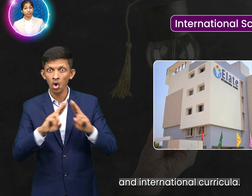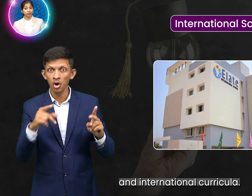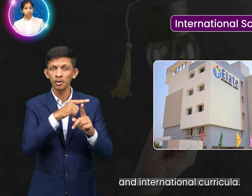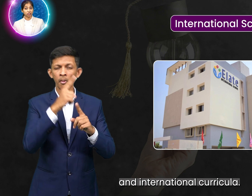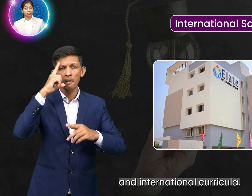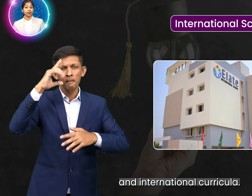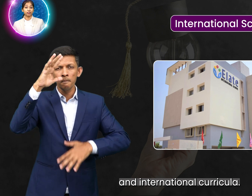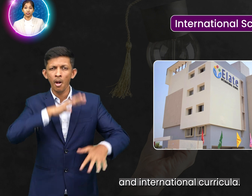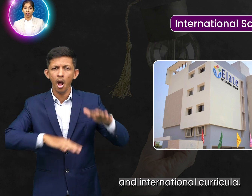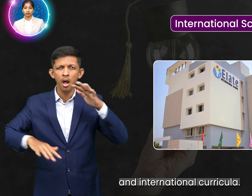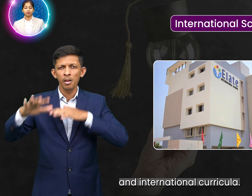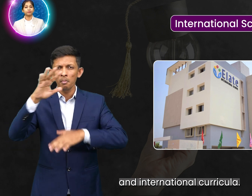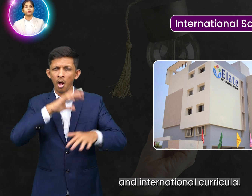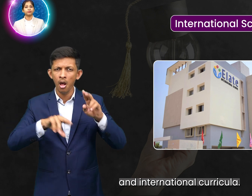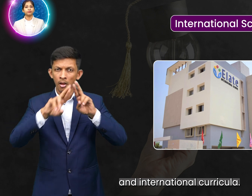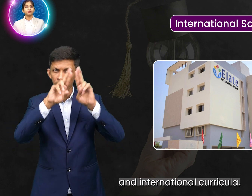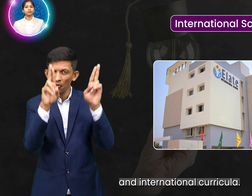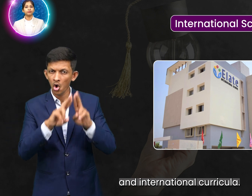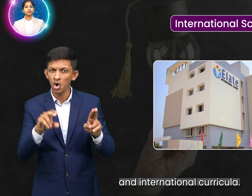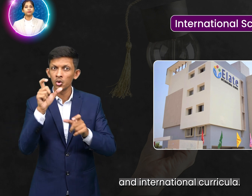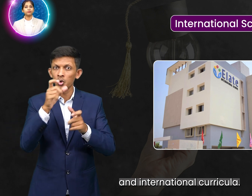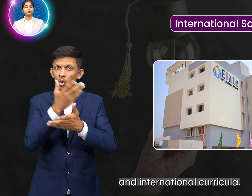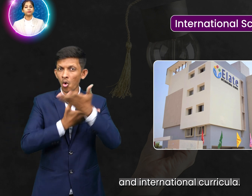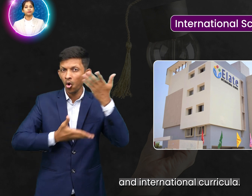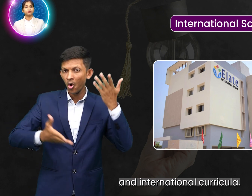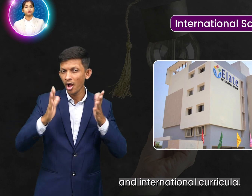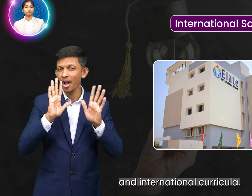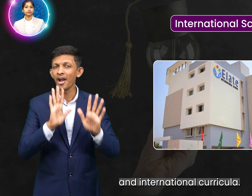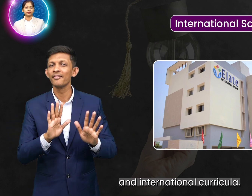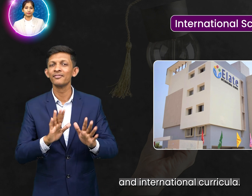and international curricula.